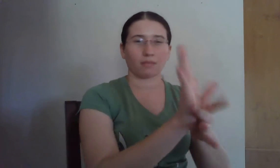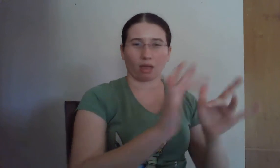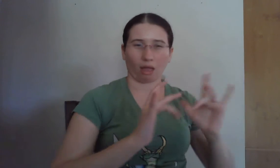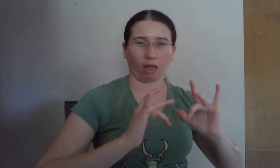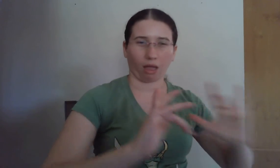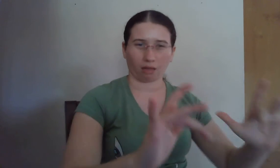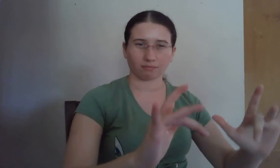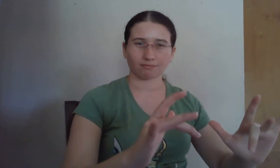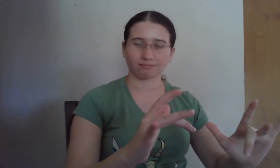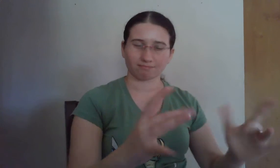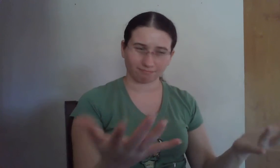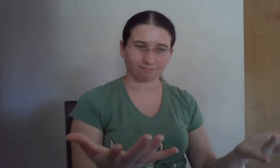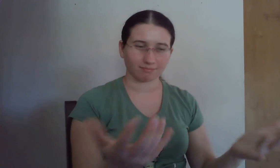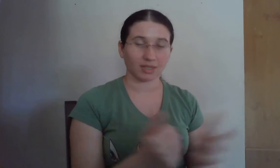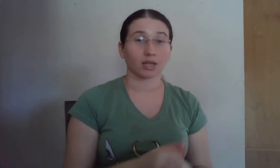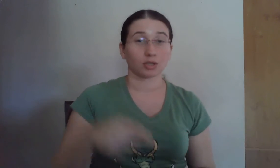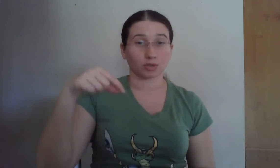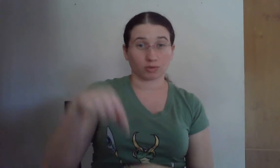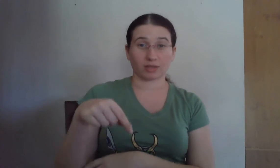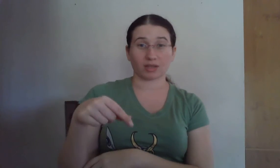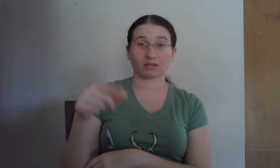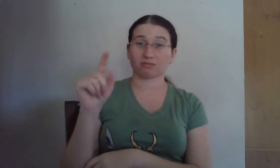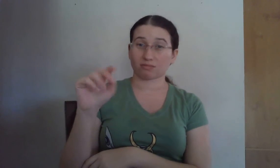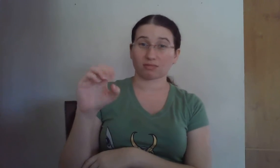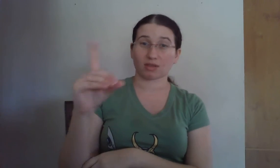the world's land that is turning to desert.